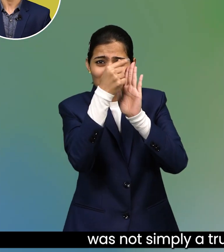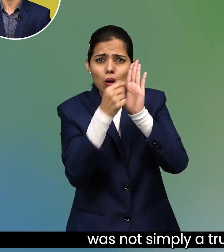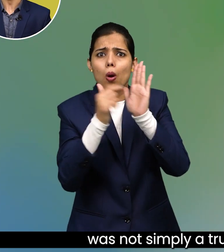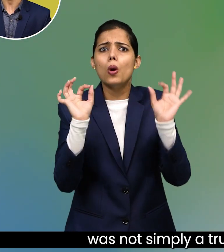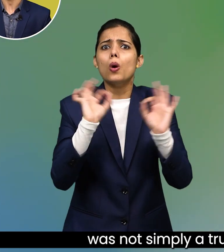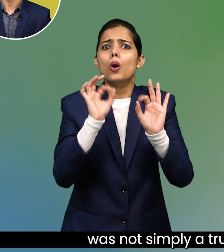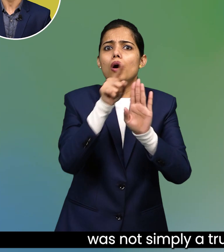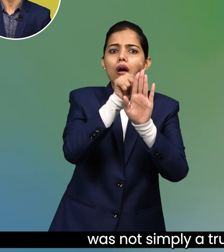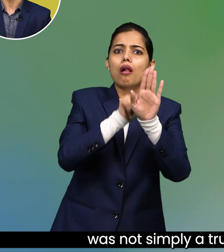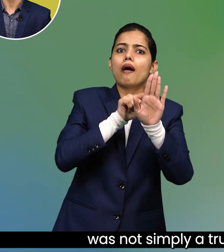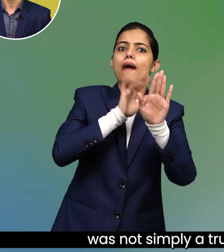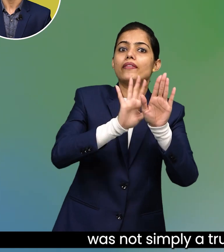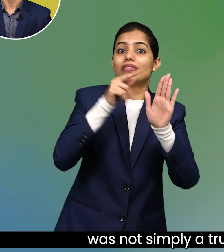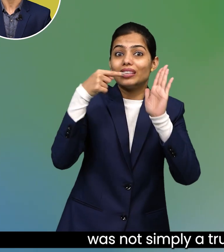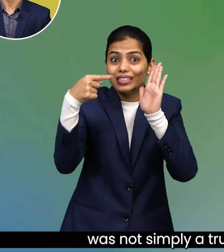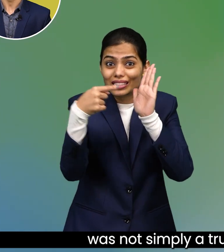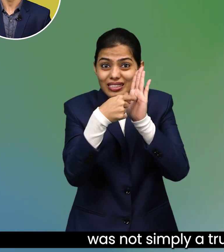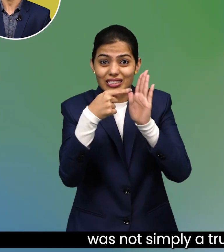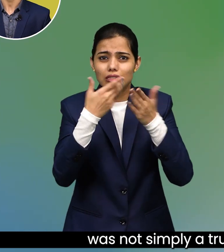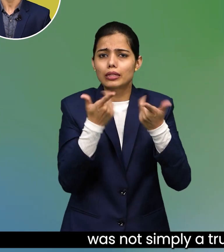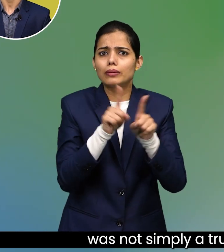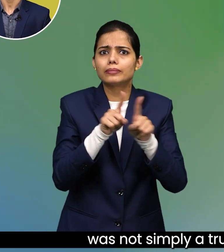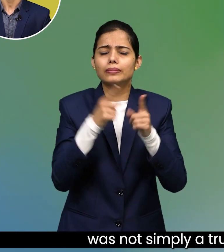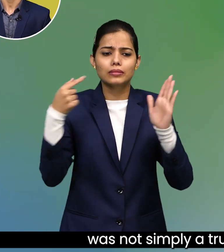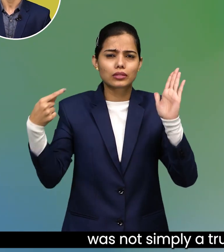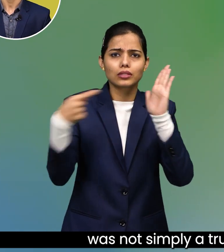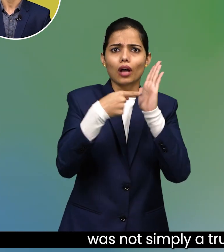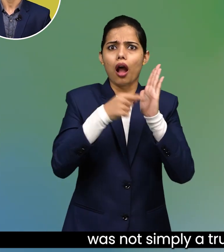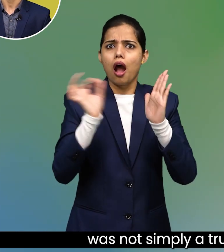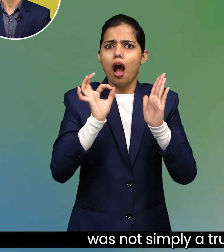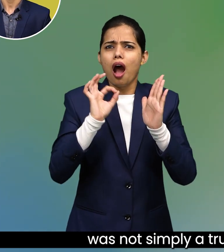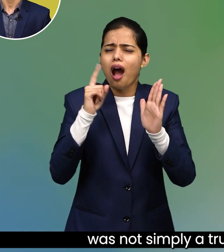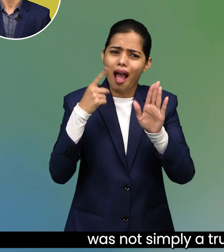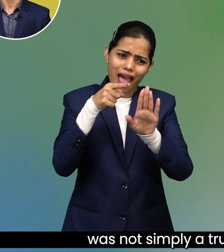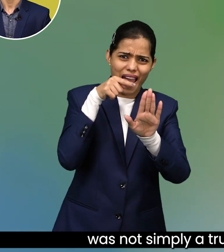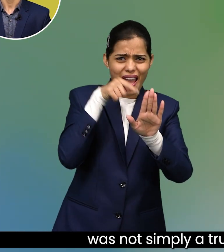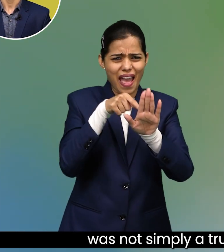was not simply a trunk road for instructions